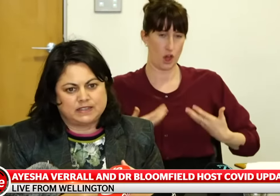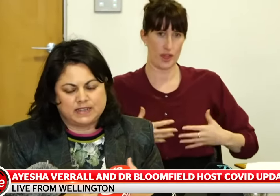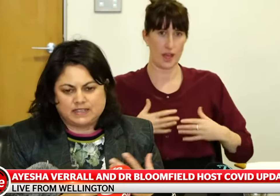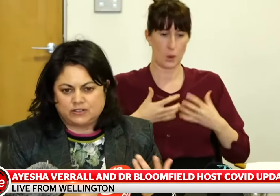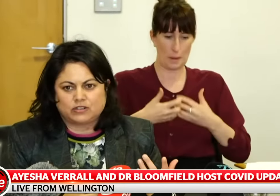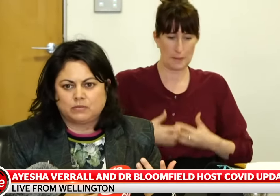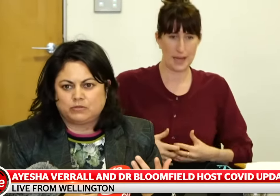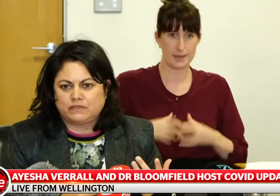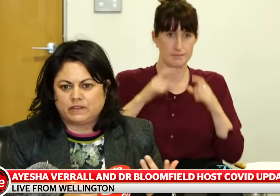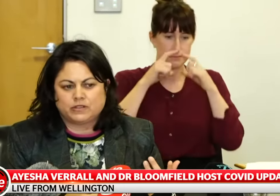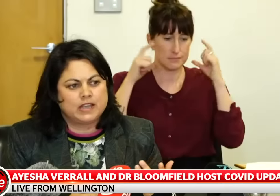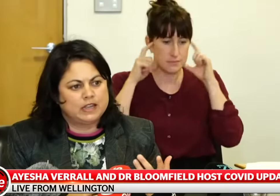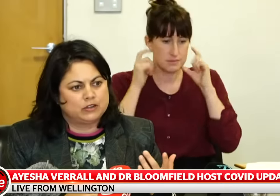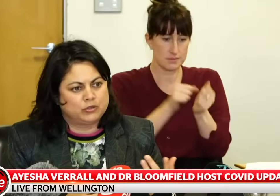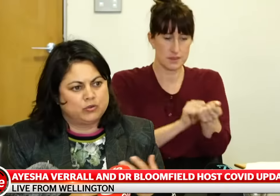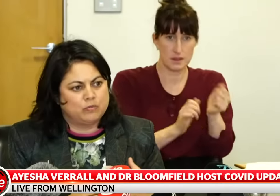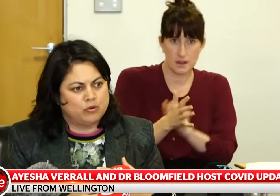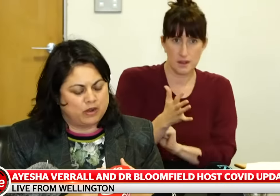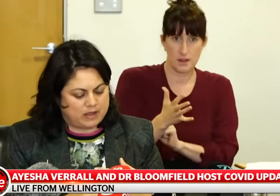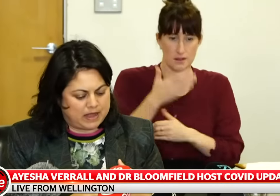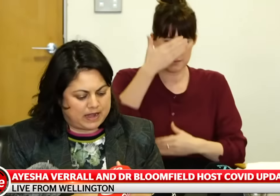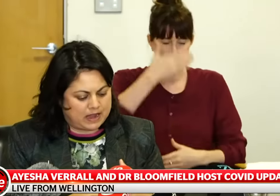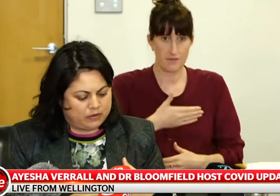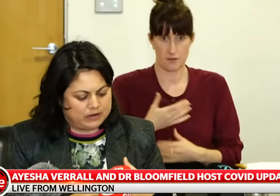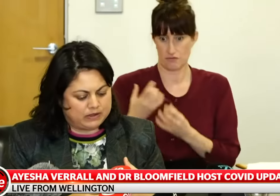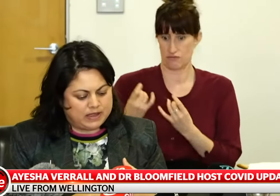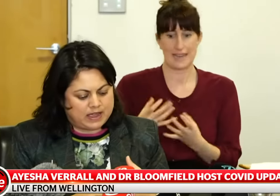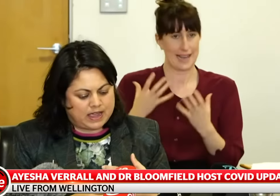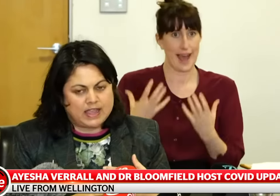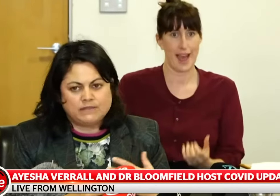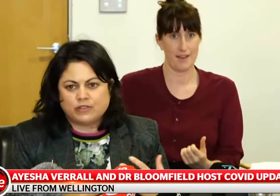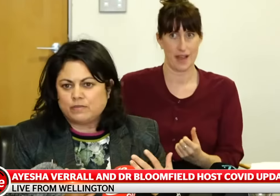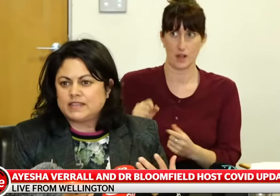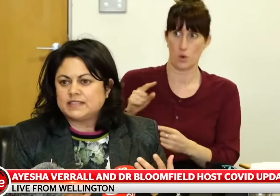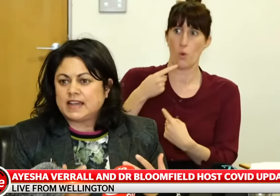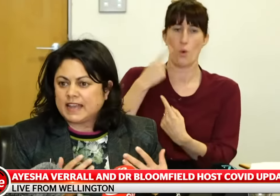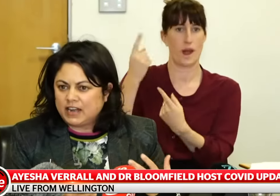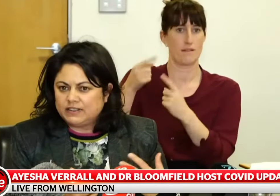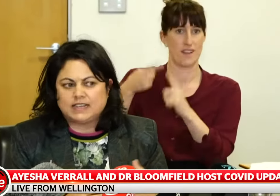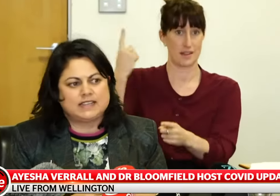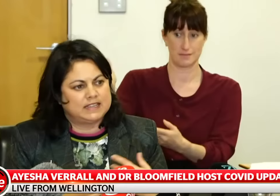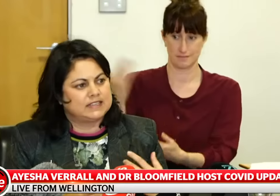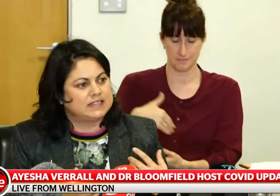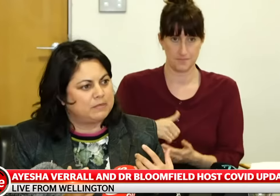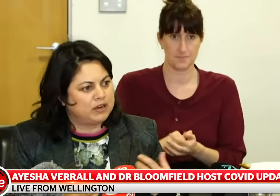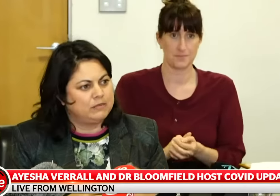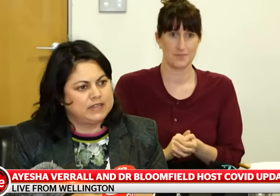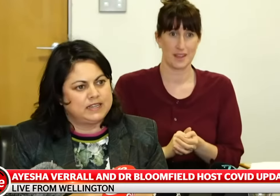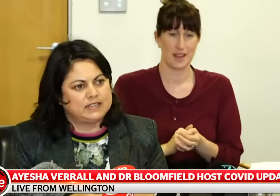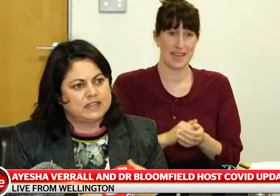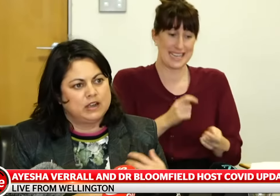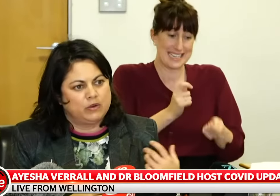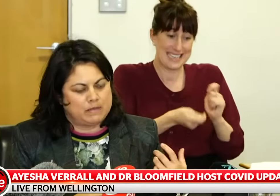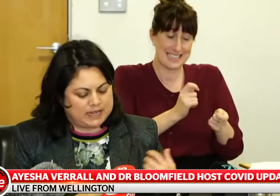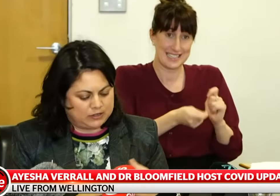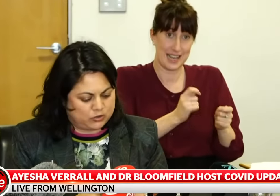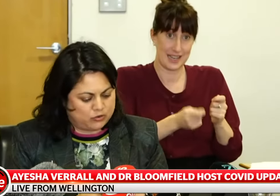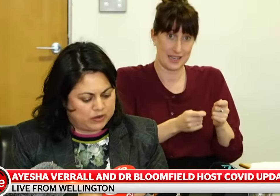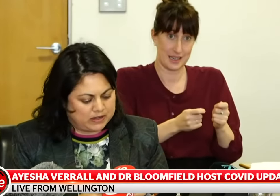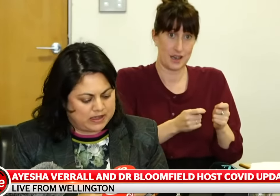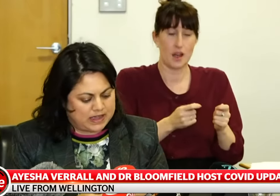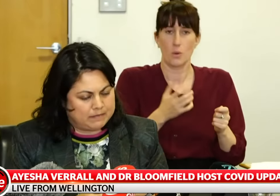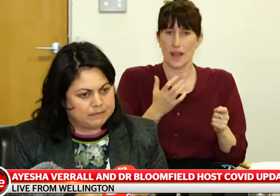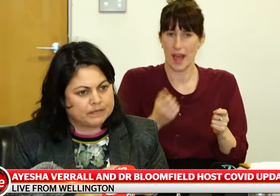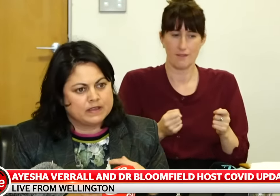testing facilities, and Dr. Bloomfield could talk more about how we're, even though PCR currently isn't our primary test, we are making